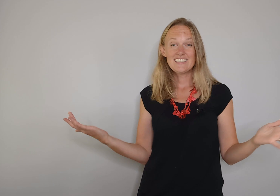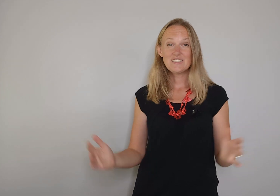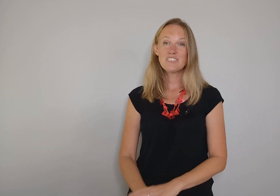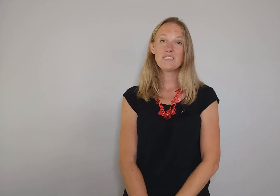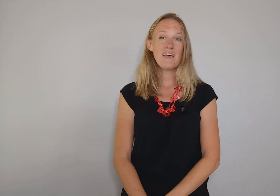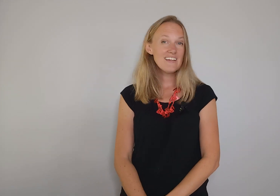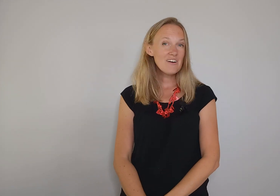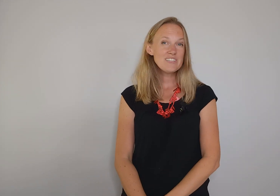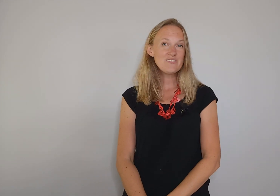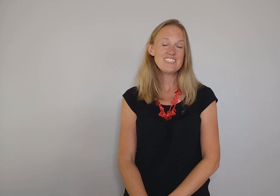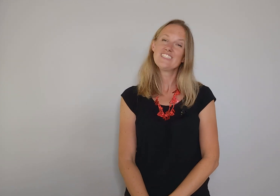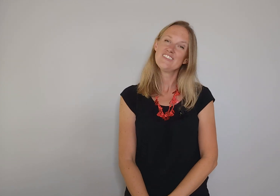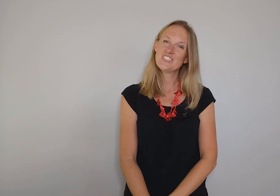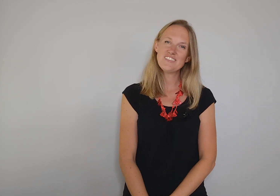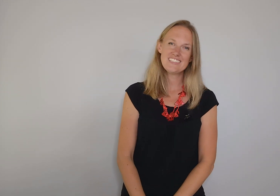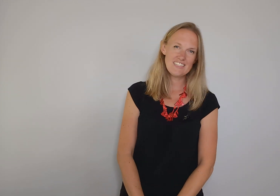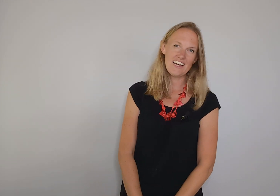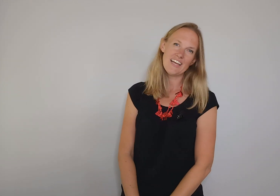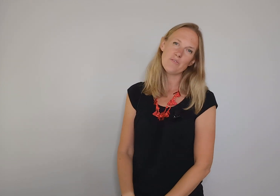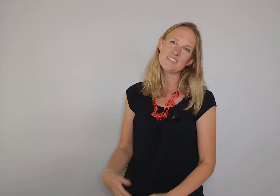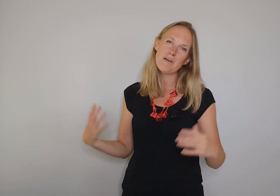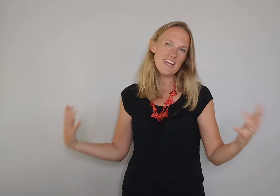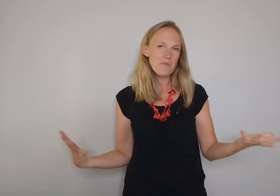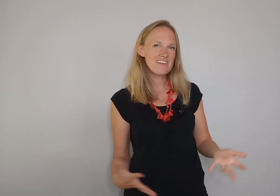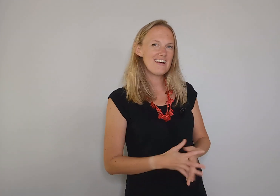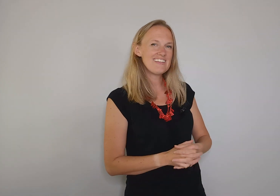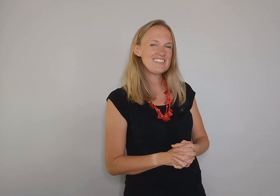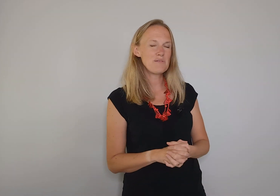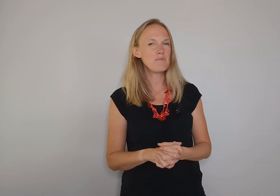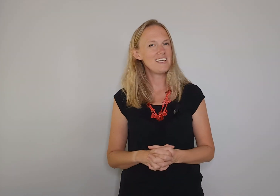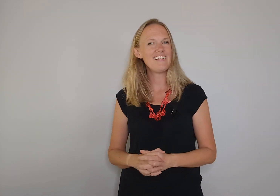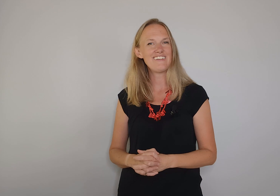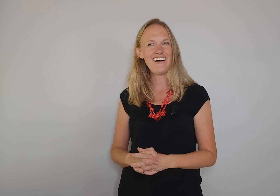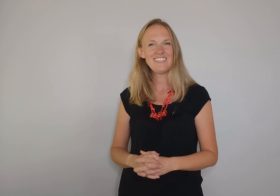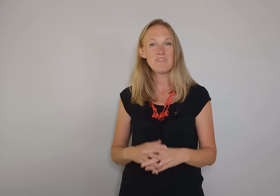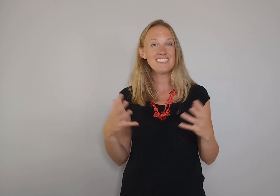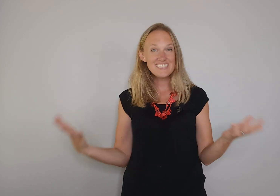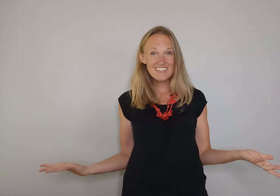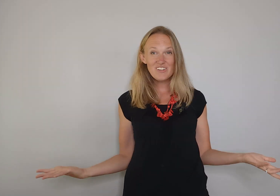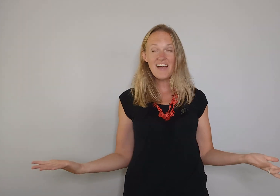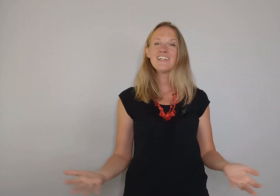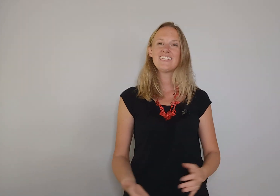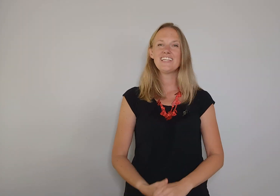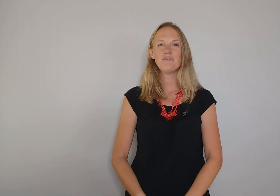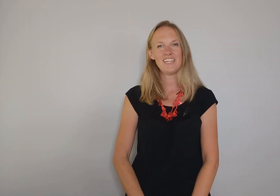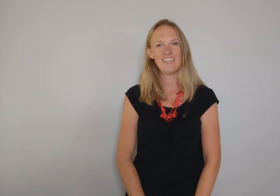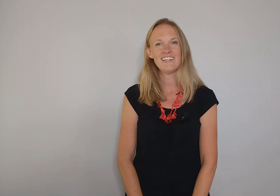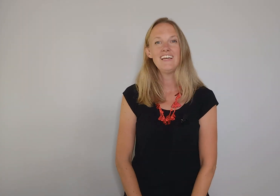So just depending on which version you choose to sign will depend whether or not there's some repeating or not, but this should give you everything you need.